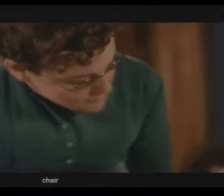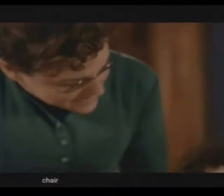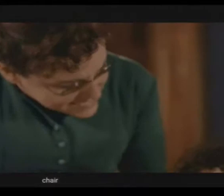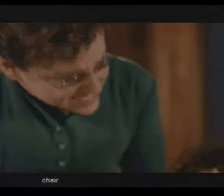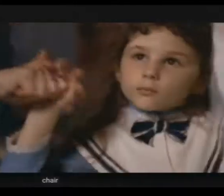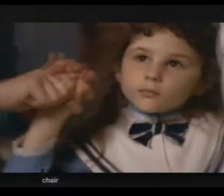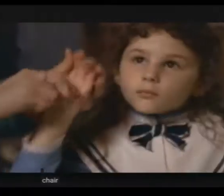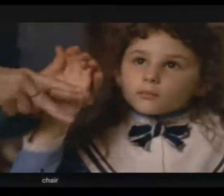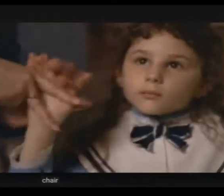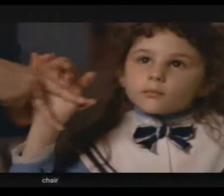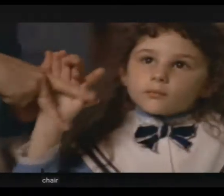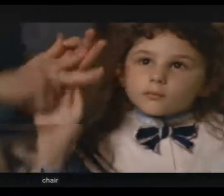Napkin.